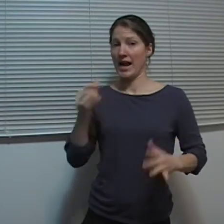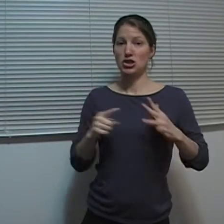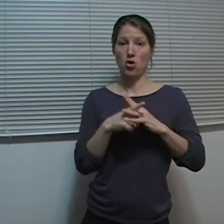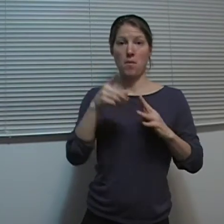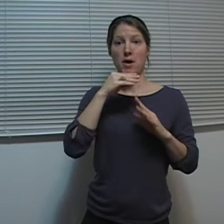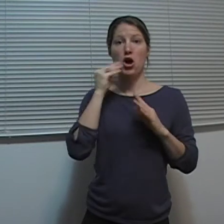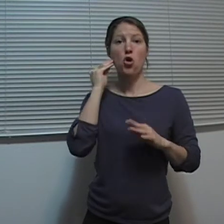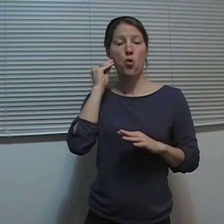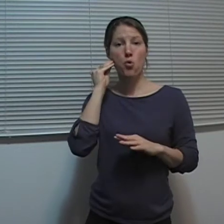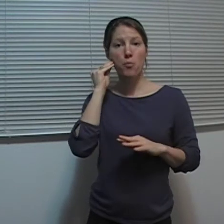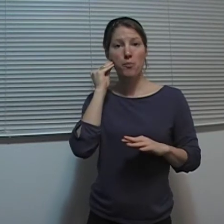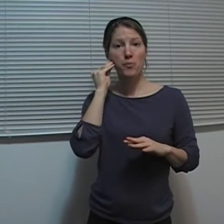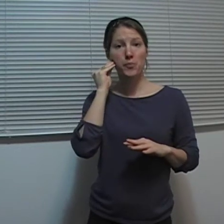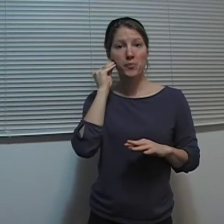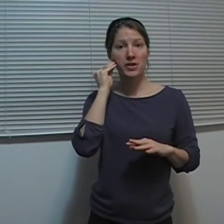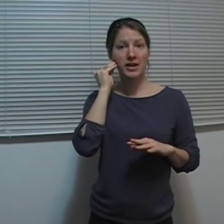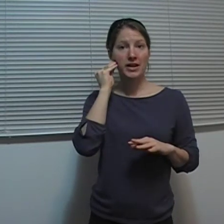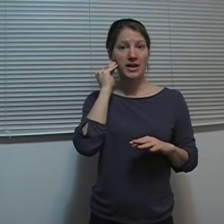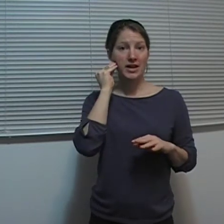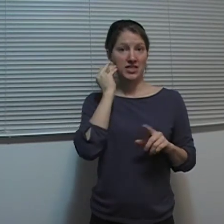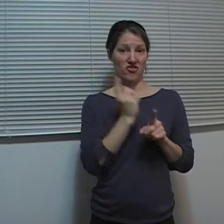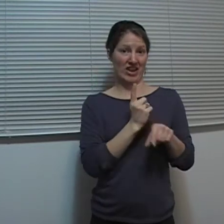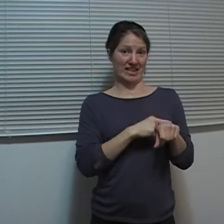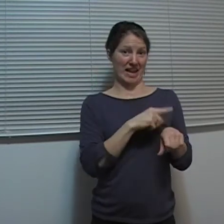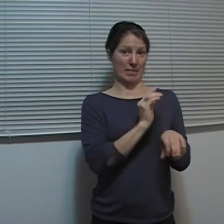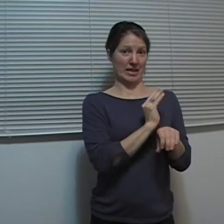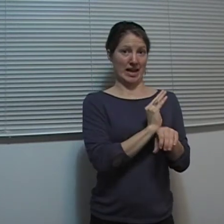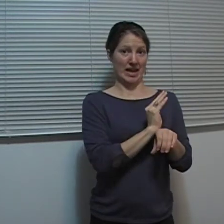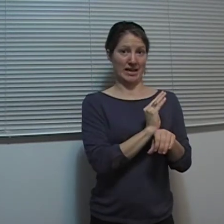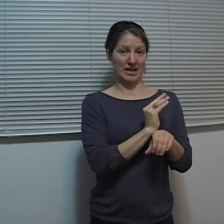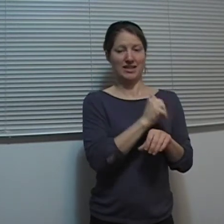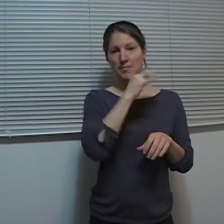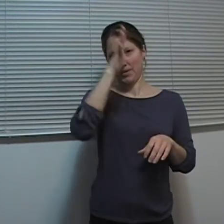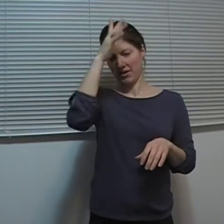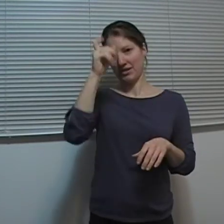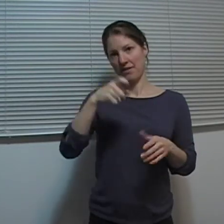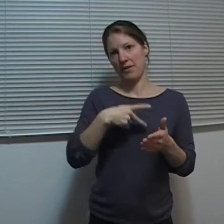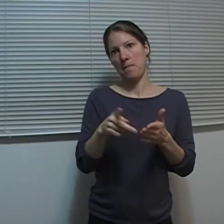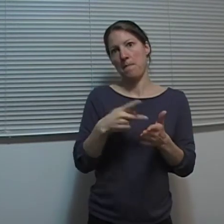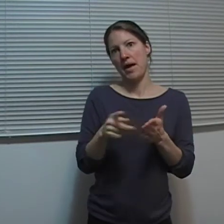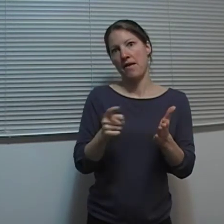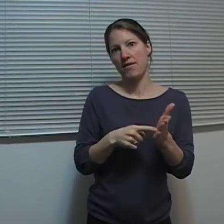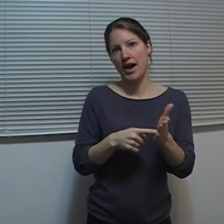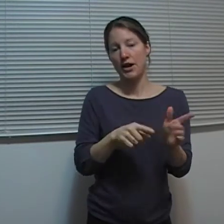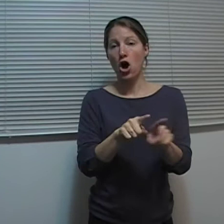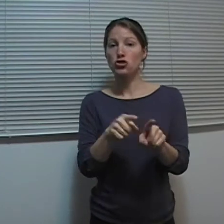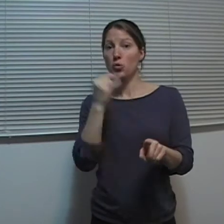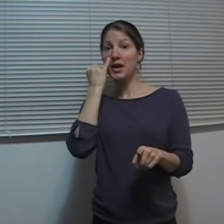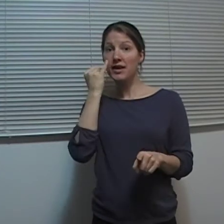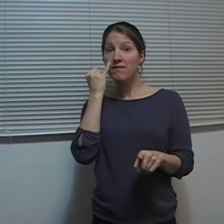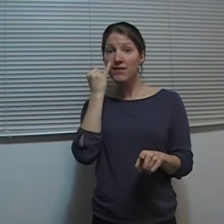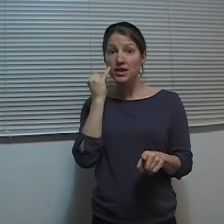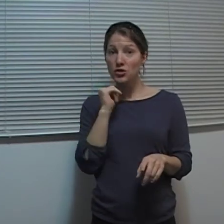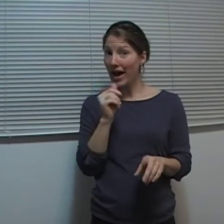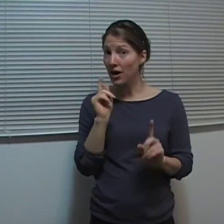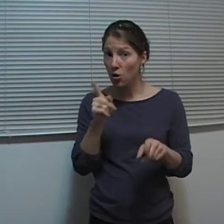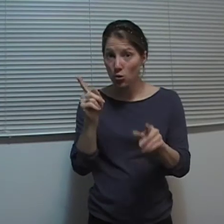fined for not being in church on Sunday. And should you want to dump something on your own